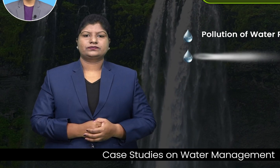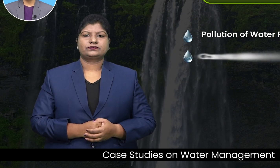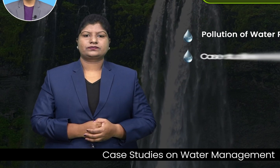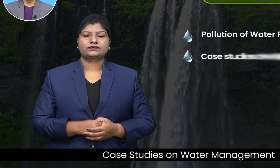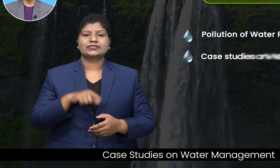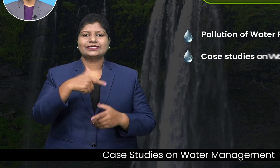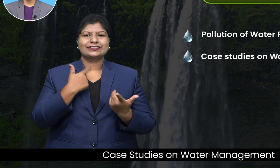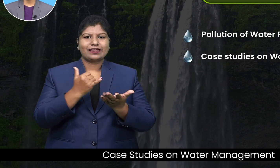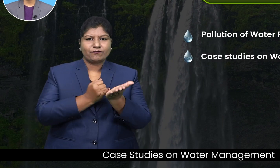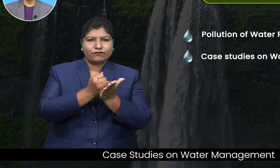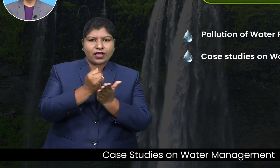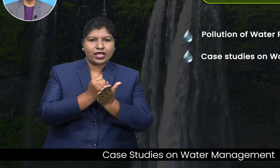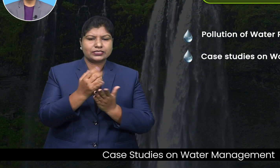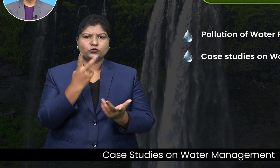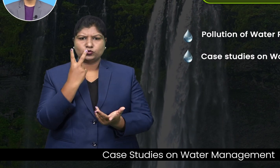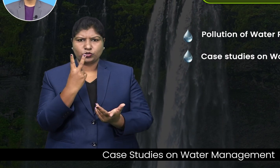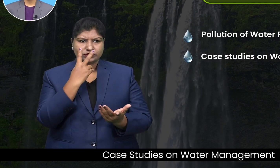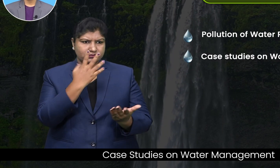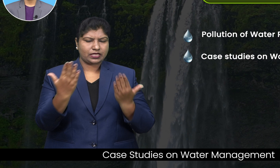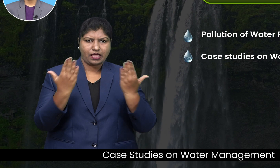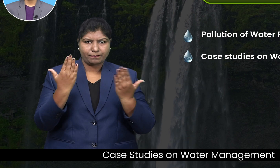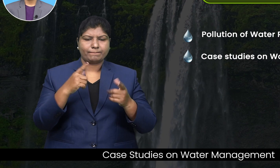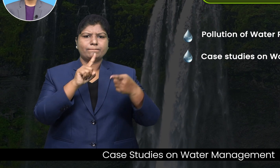case studies on water management,